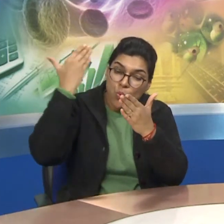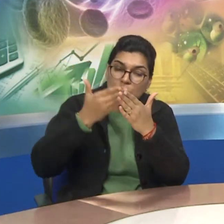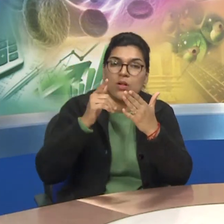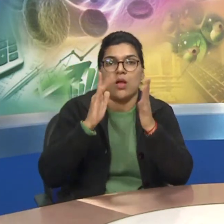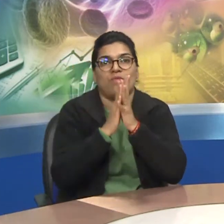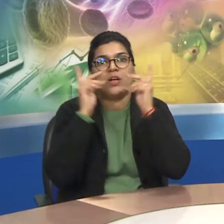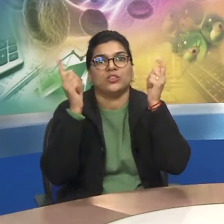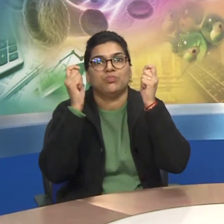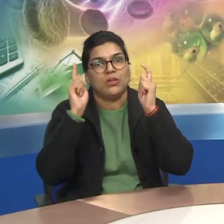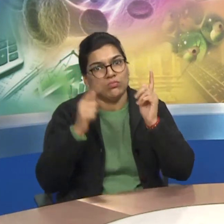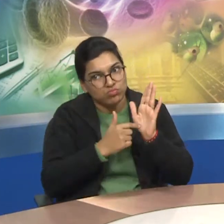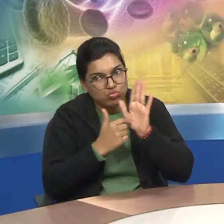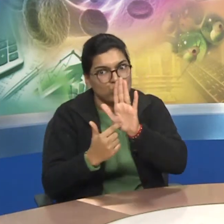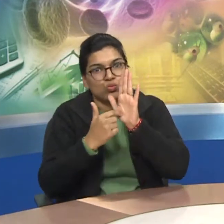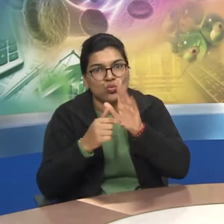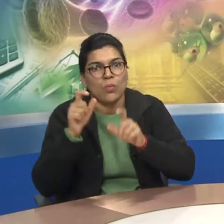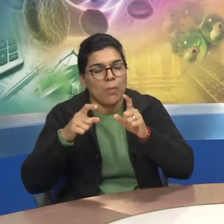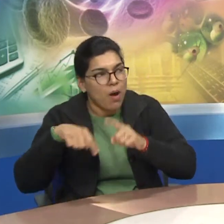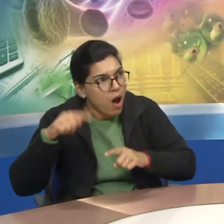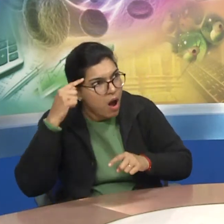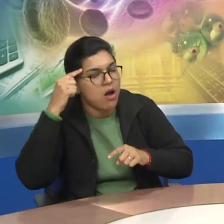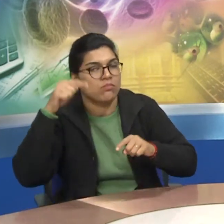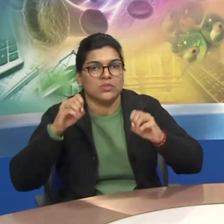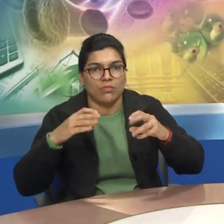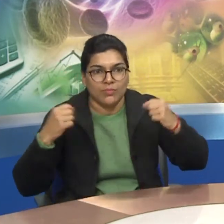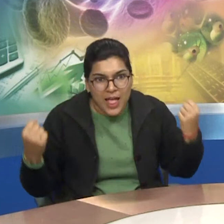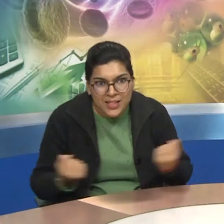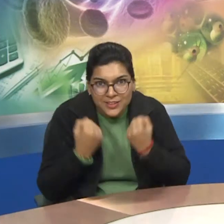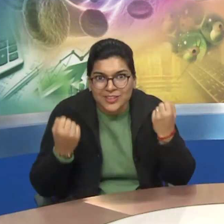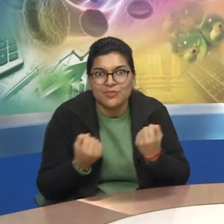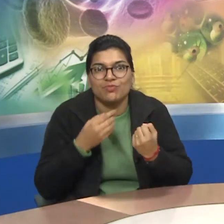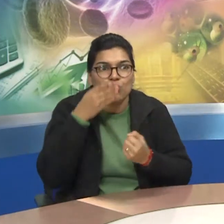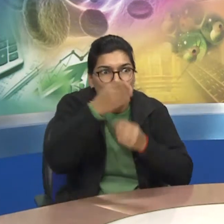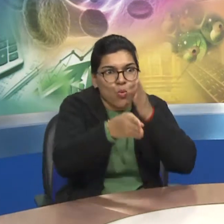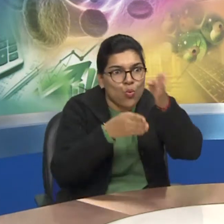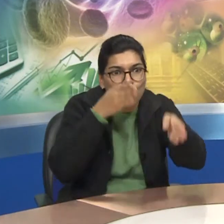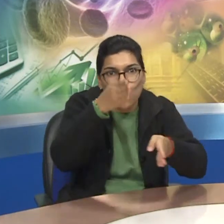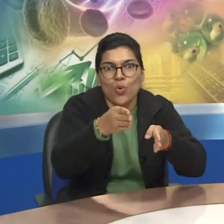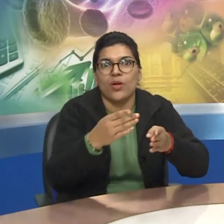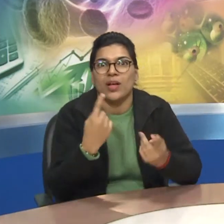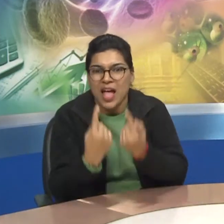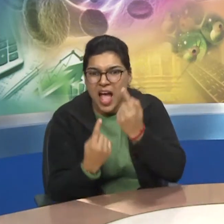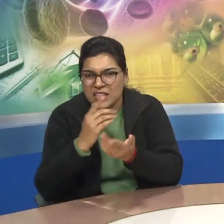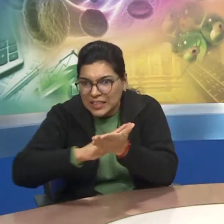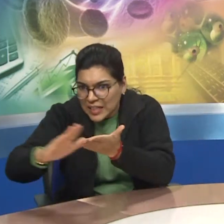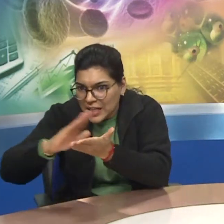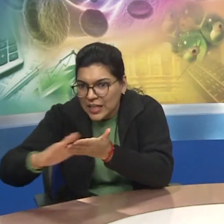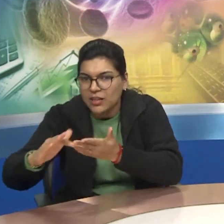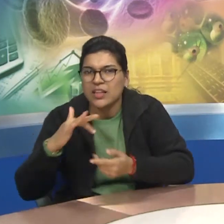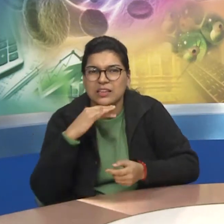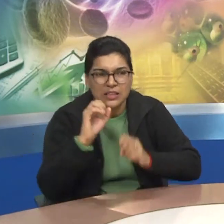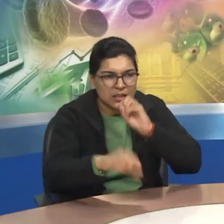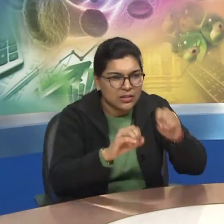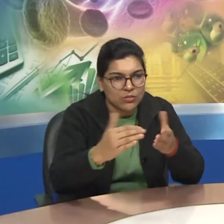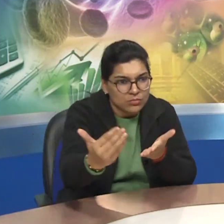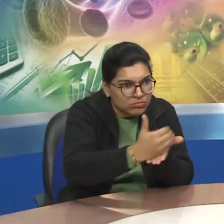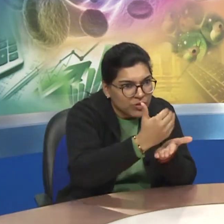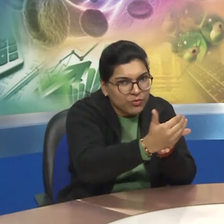it is commemorated on 5 June so that awareness can be